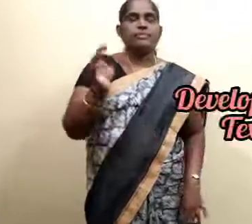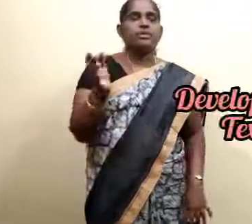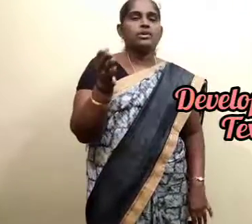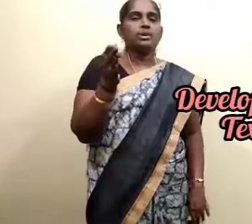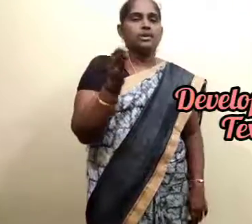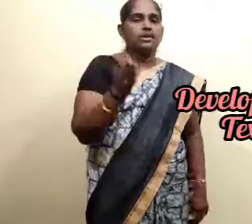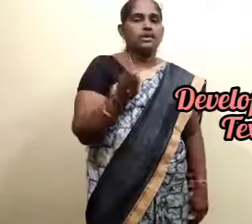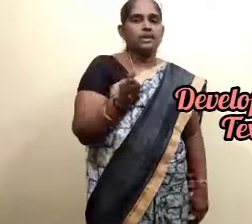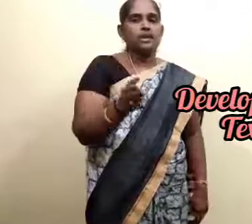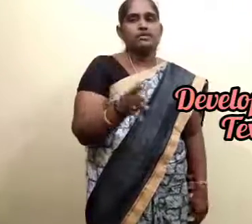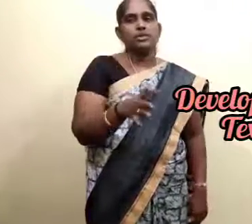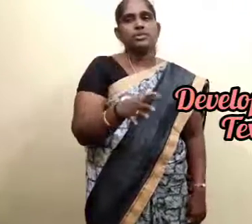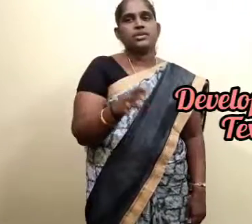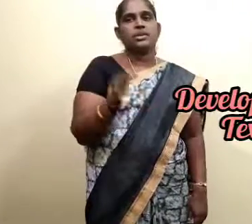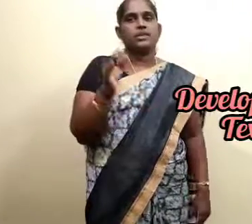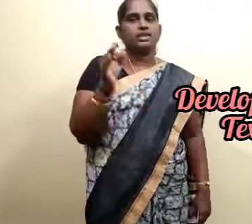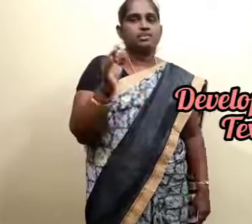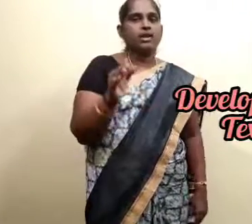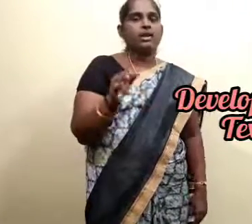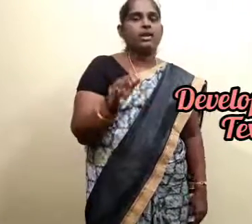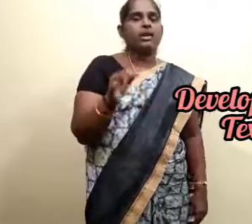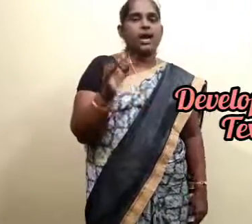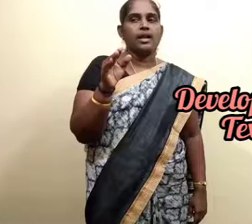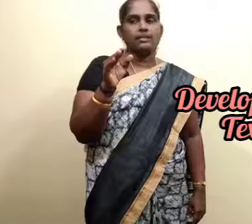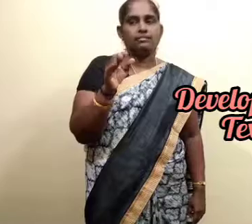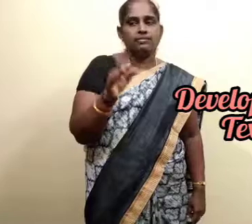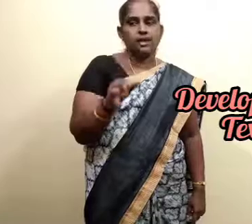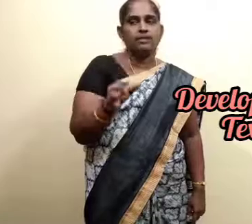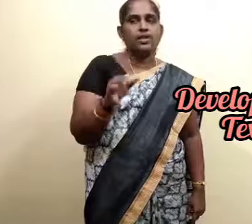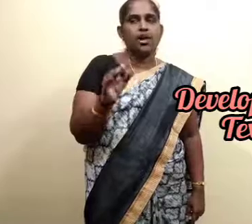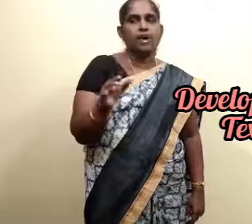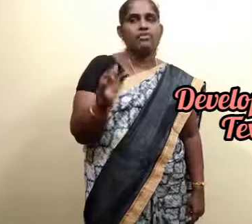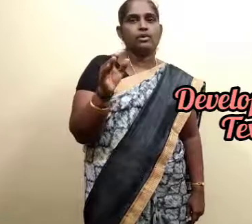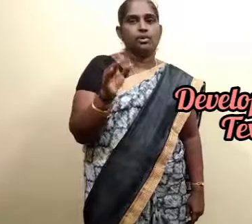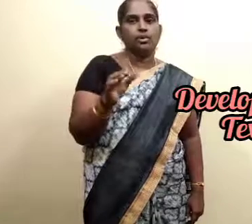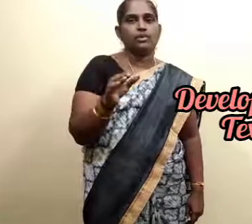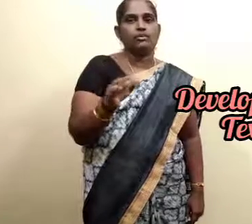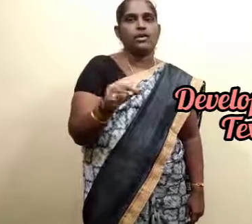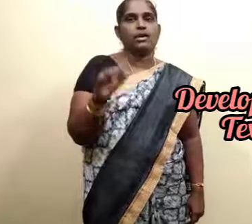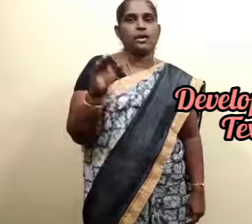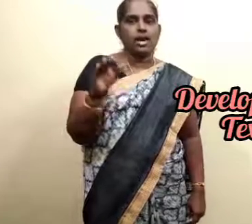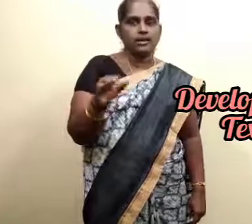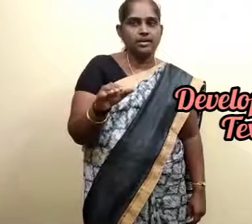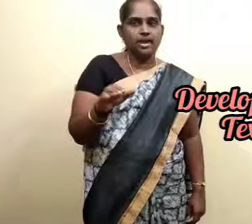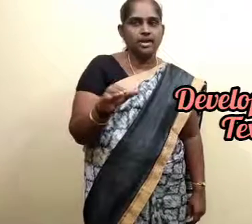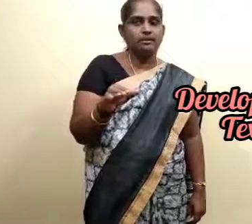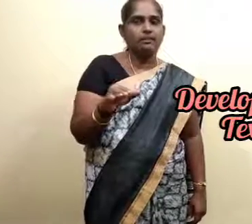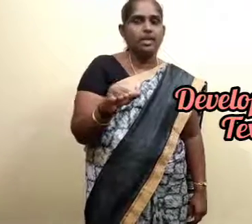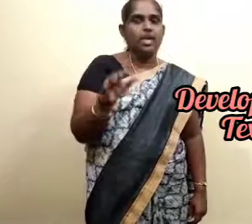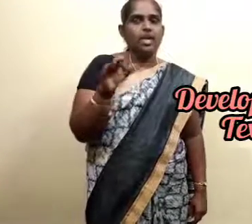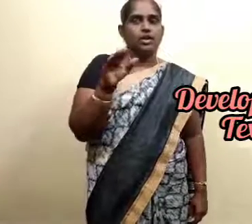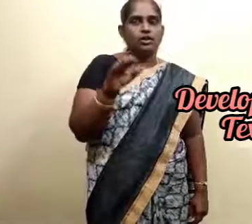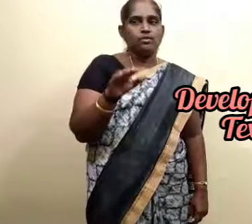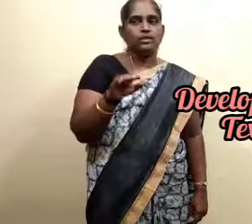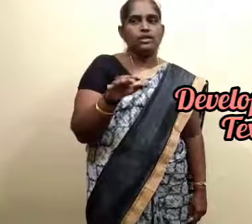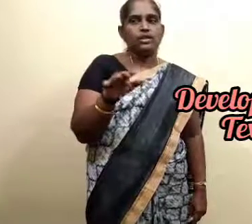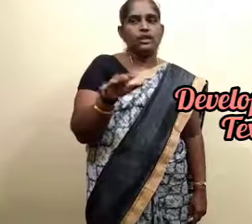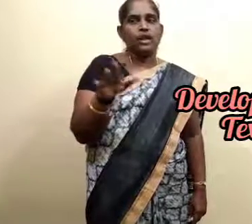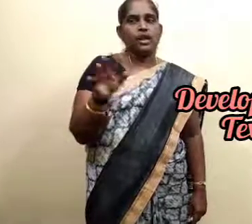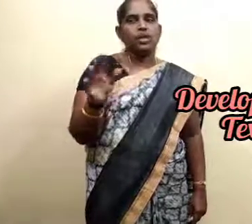Before the Industrial Revolution, the spinning and weaving of cloth were undertaken for domestic and